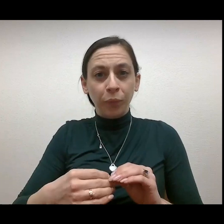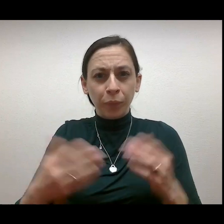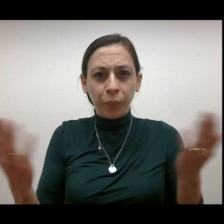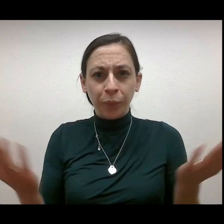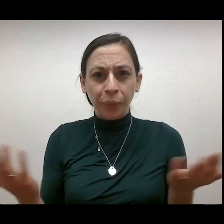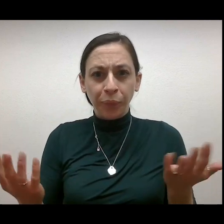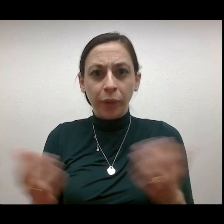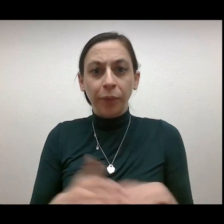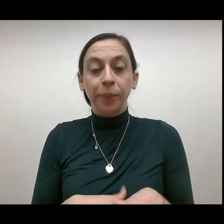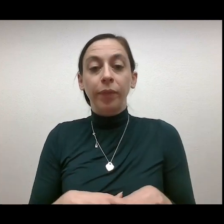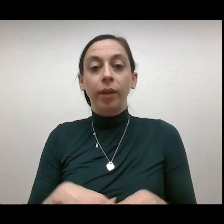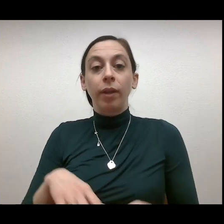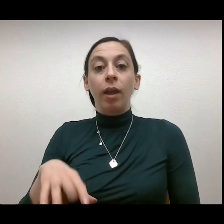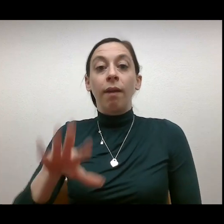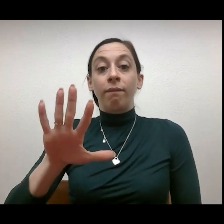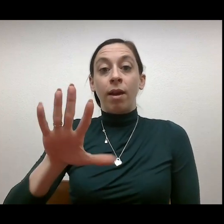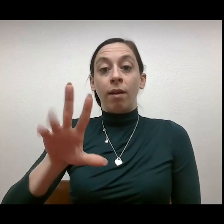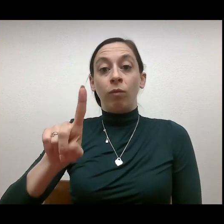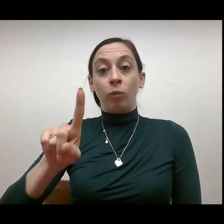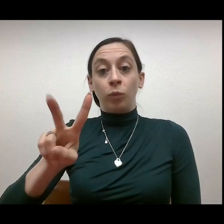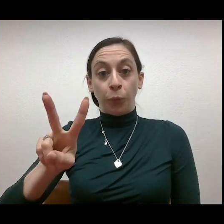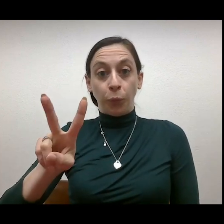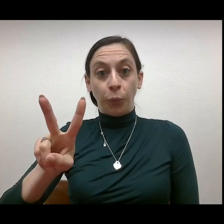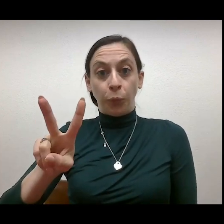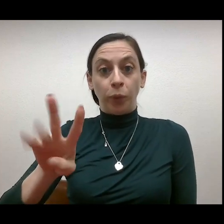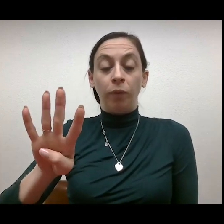texas.gov. My phone number is